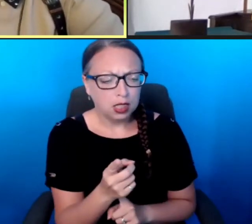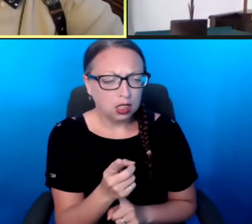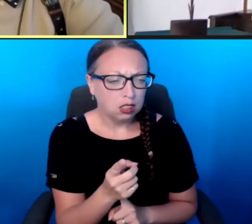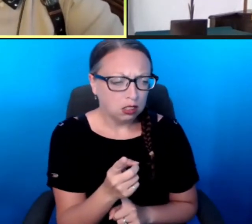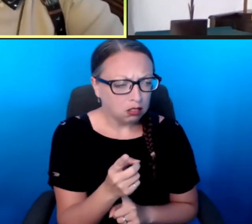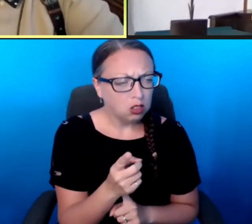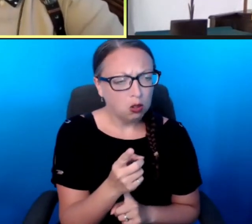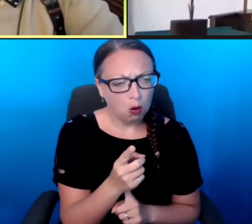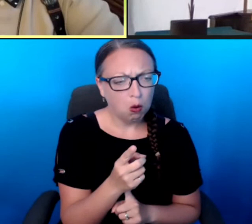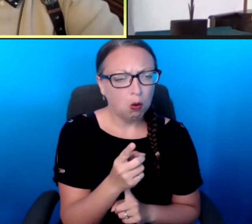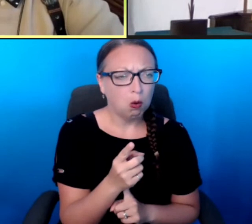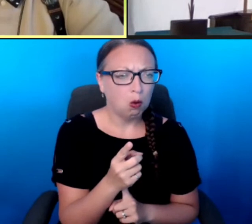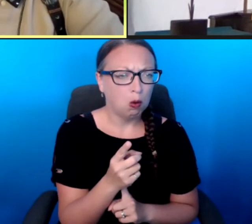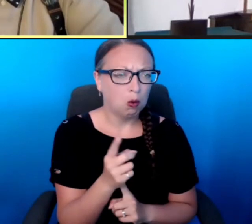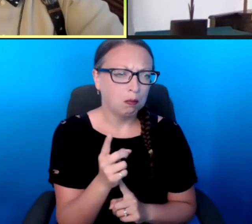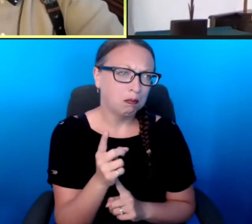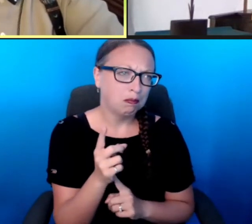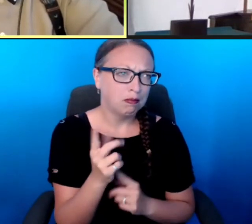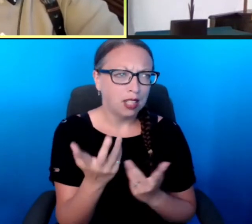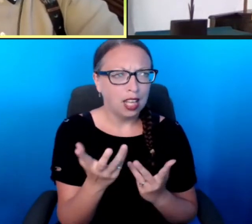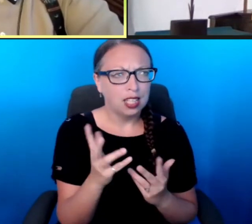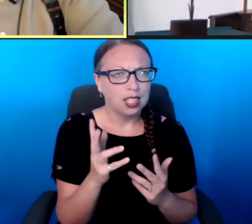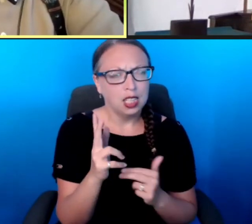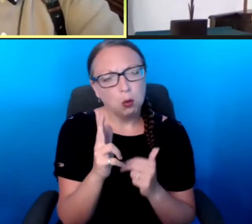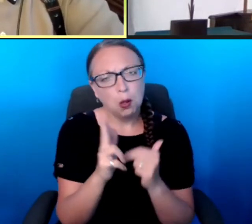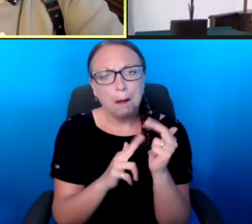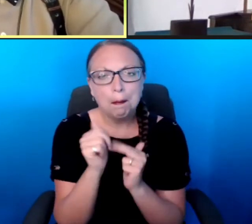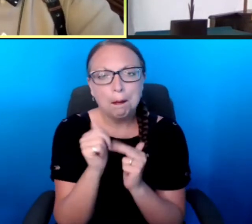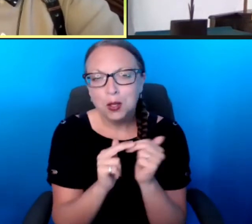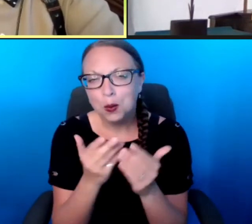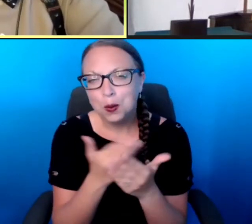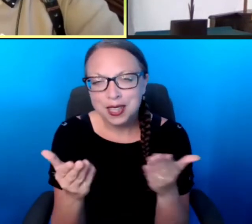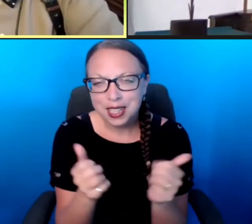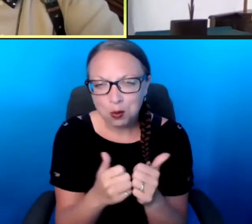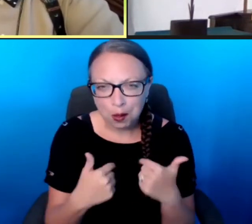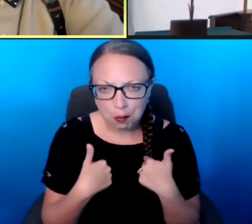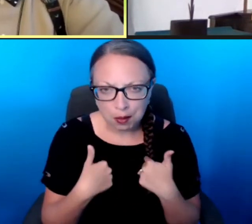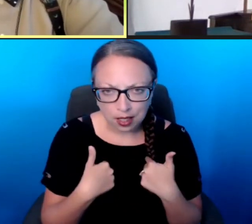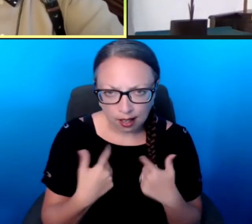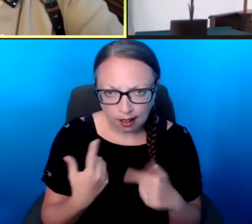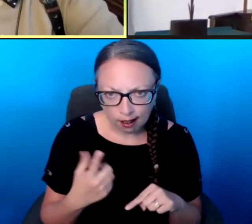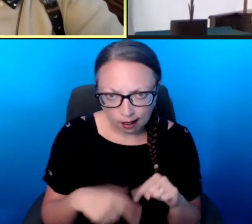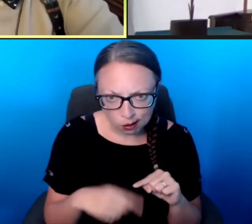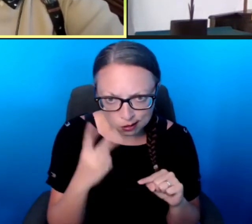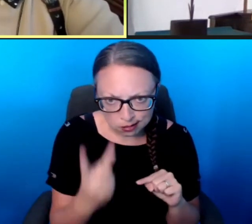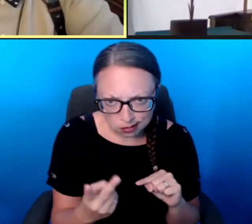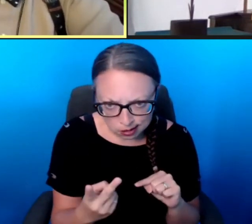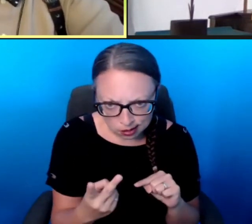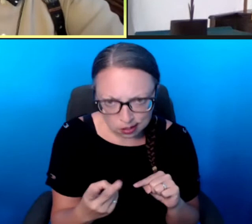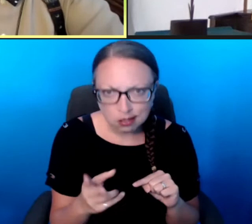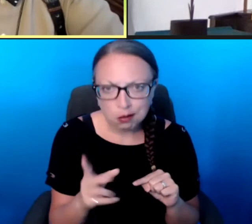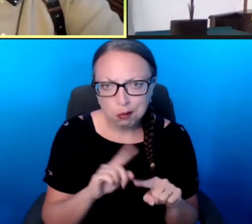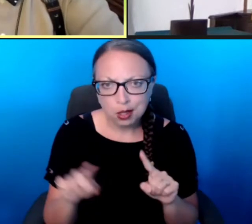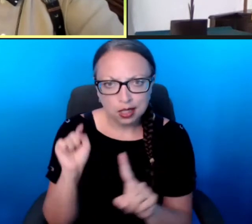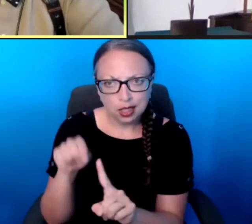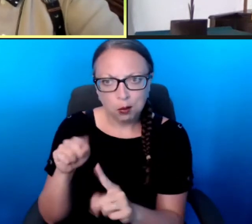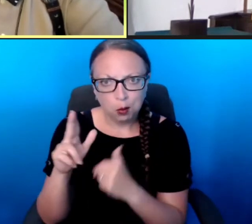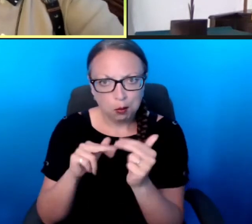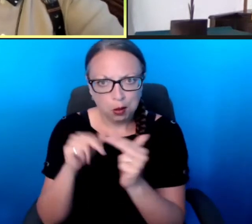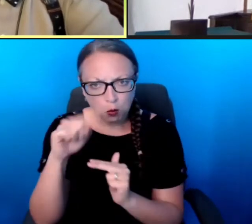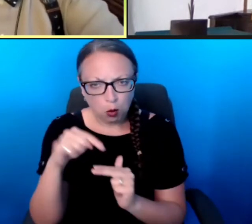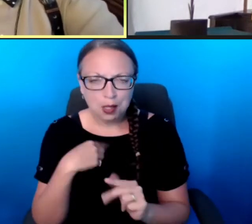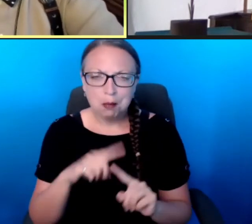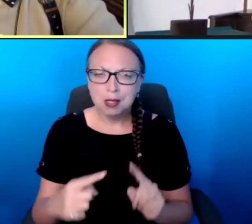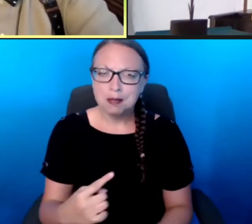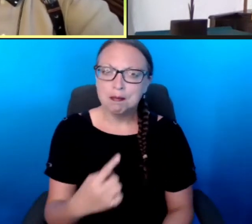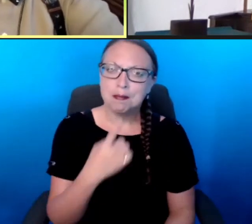task for building models and so forth with me that I couldn't see to build. He would actually just build them. But disappointment